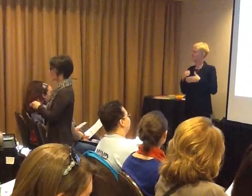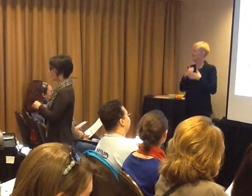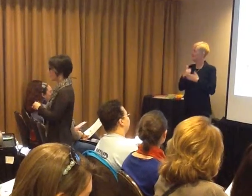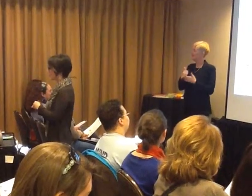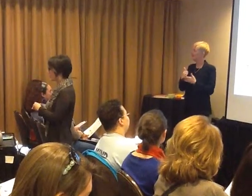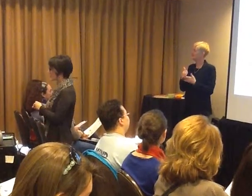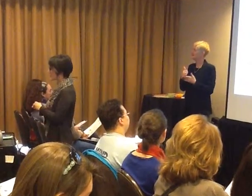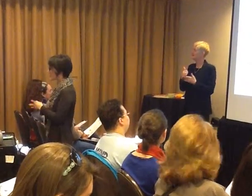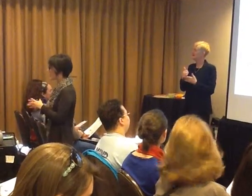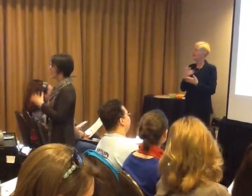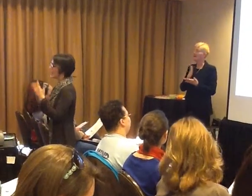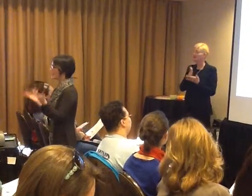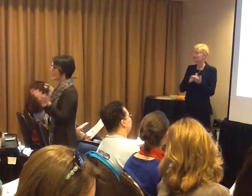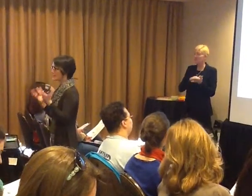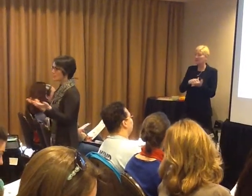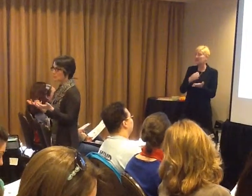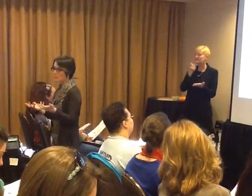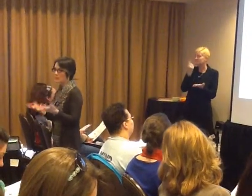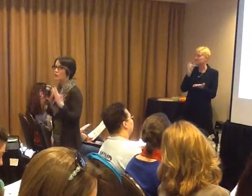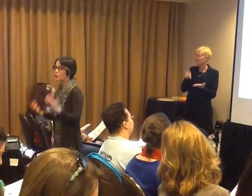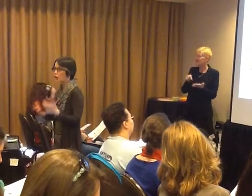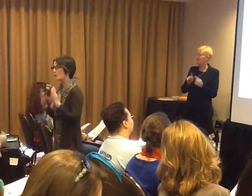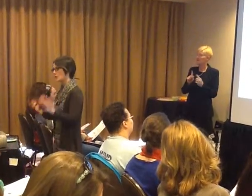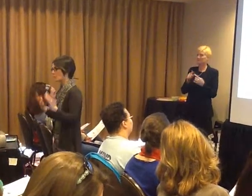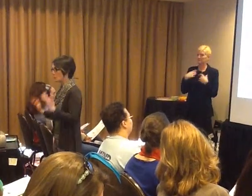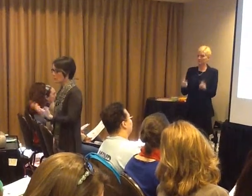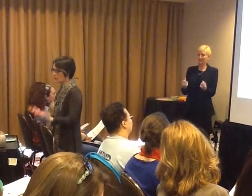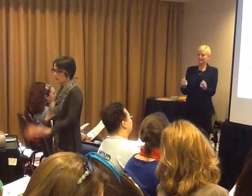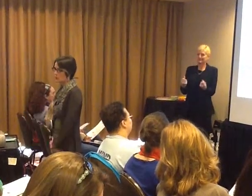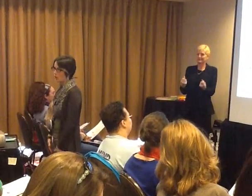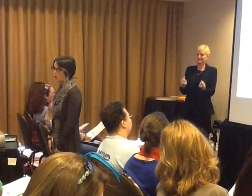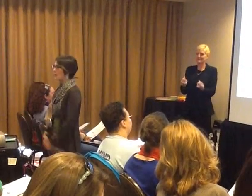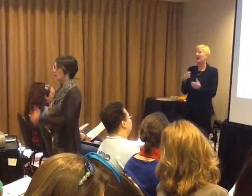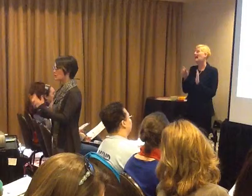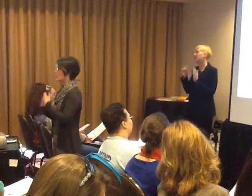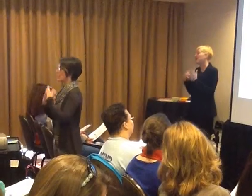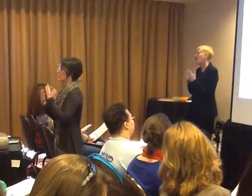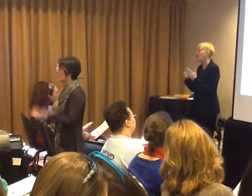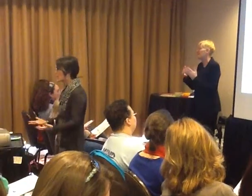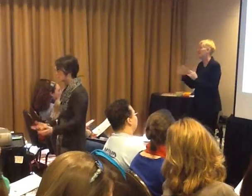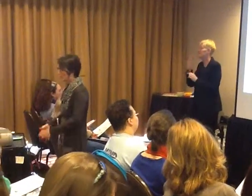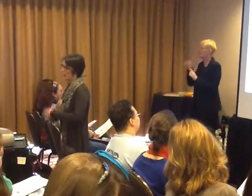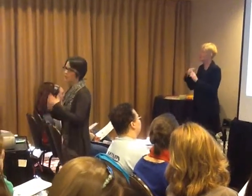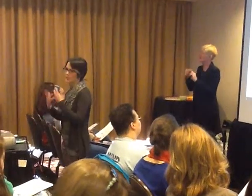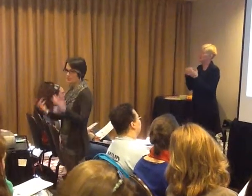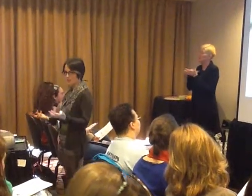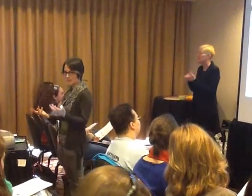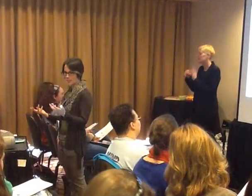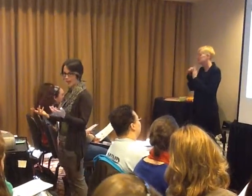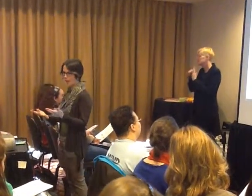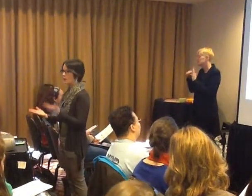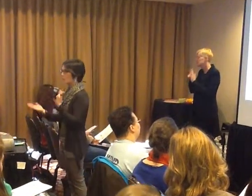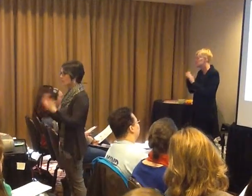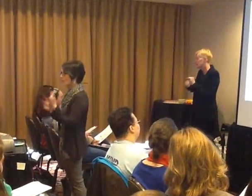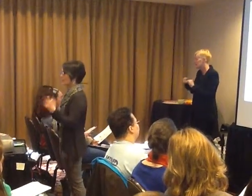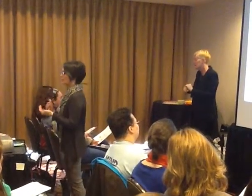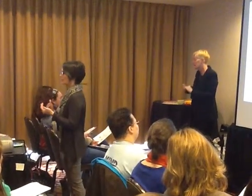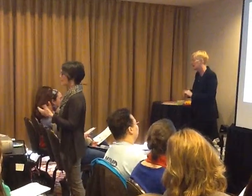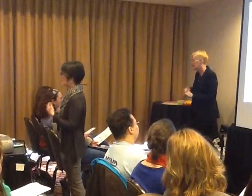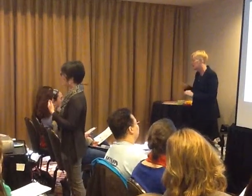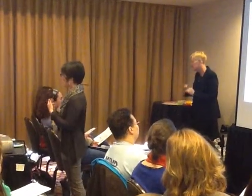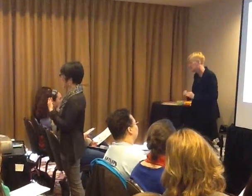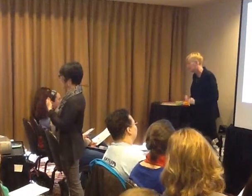for some of those weaknesses. And a lot of times we spend so much time talking about what our students can't do and how we need to fix that. Really,